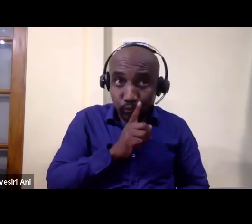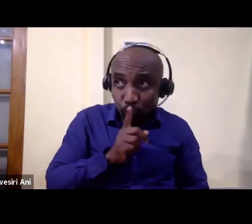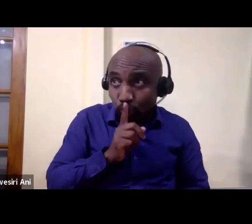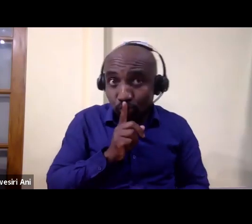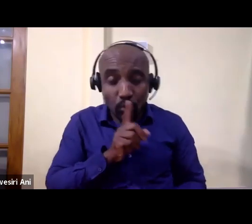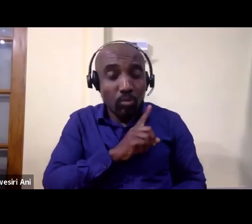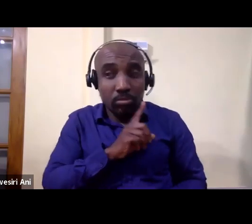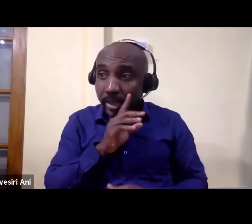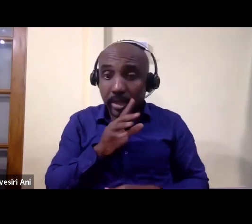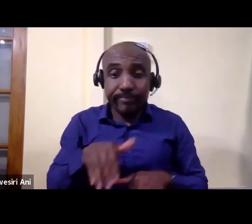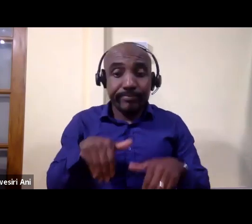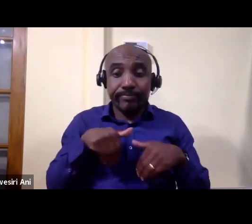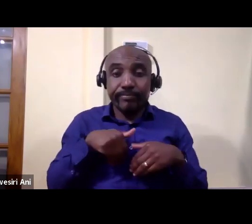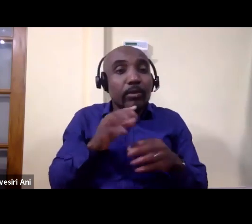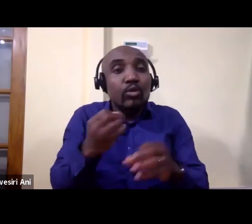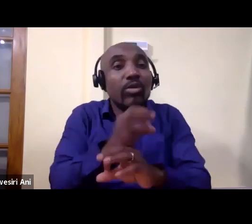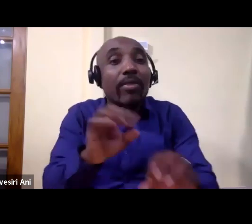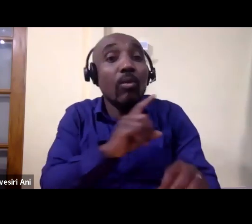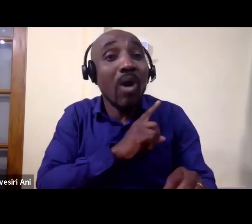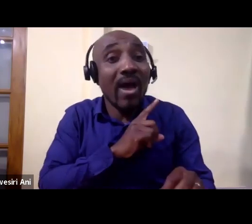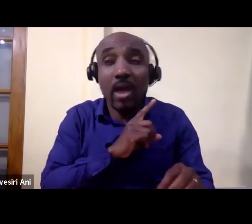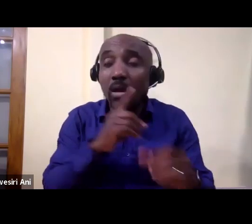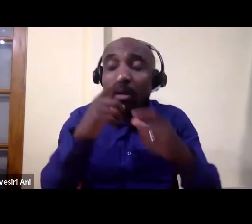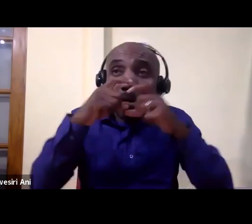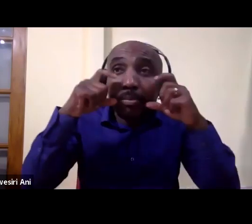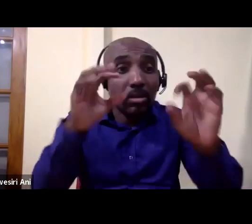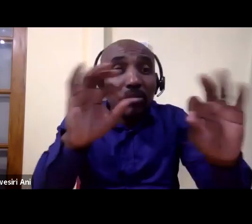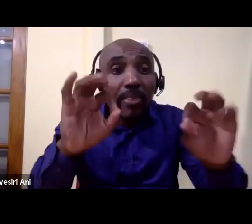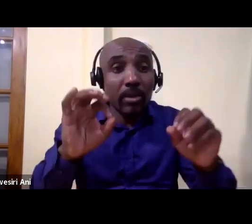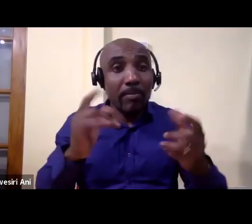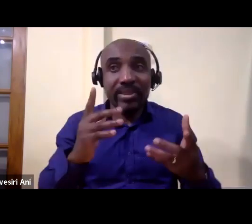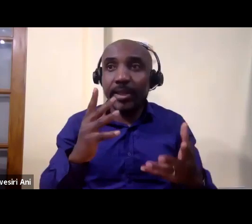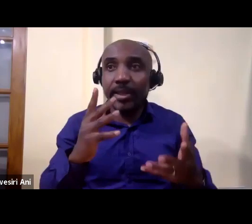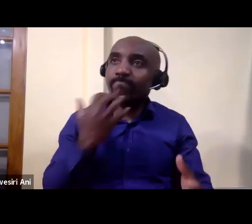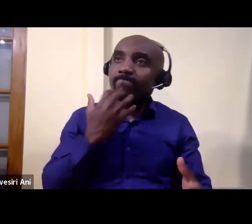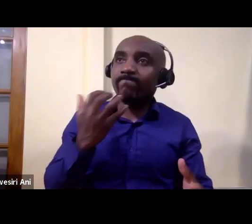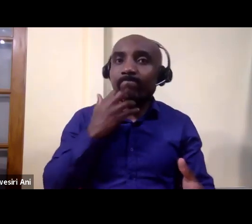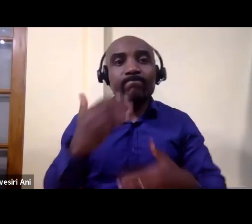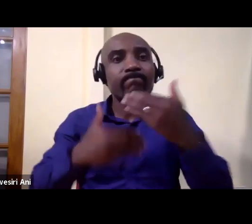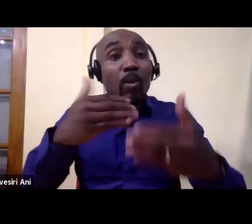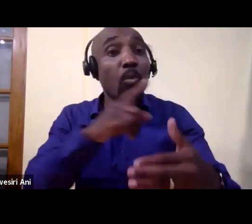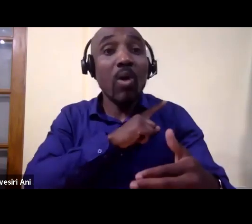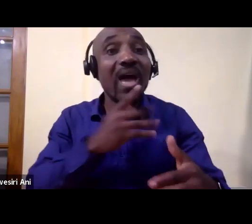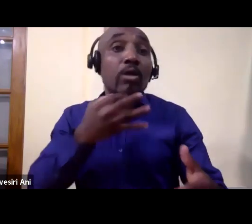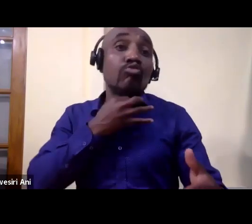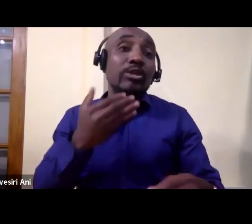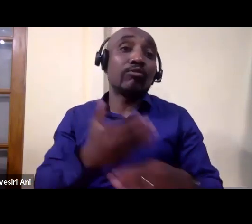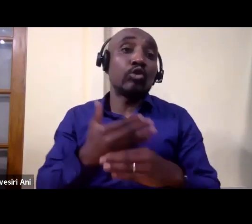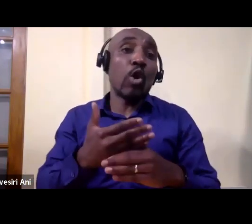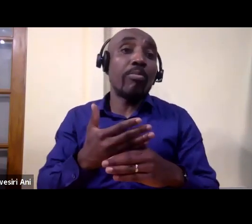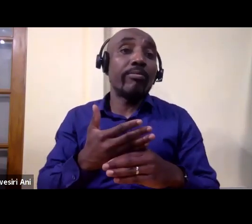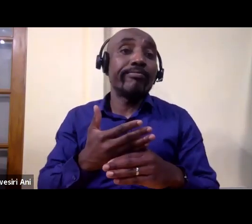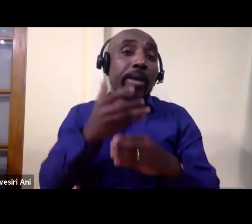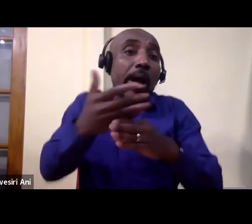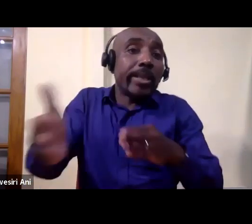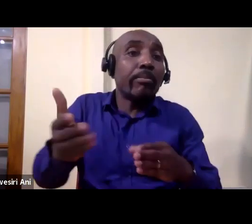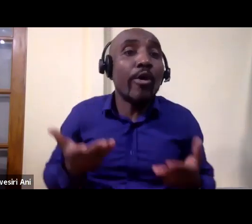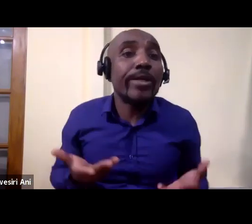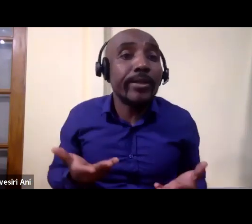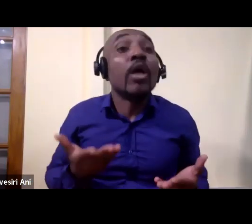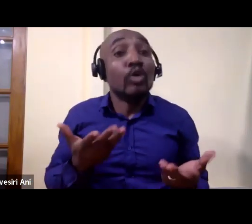protective equipment. So what do we do going forward? We have to demand an independent